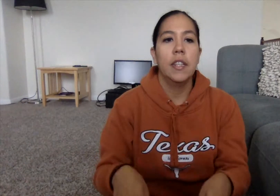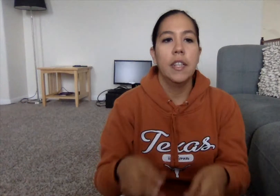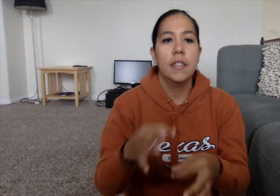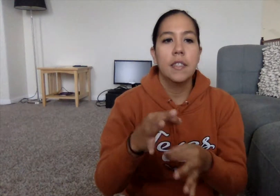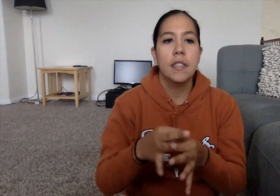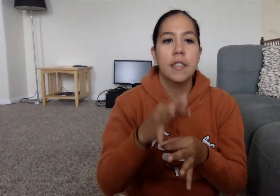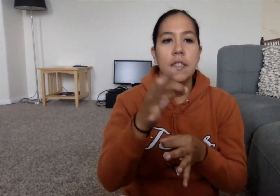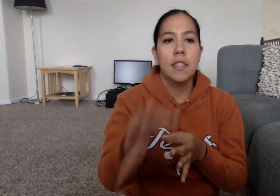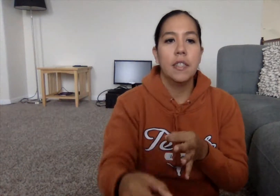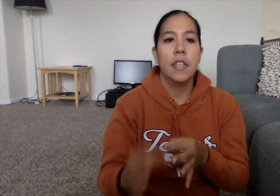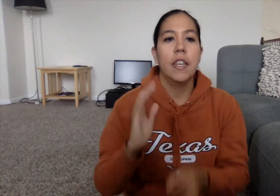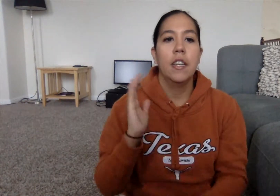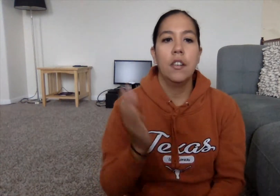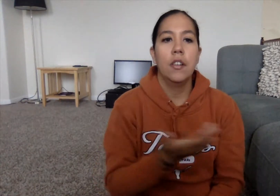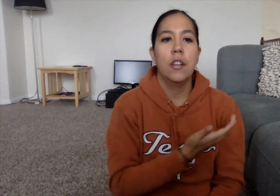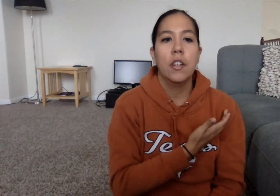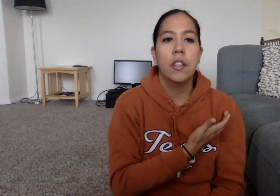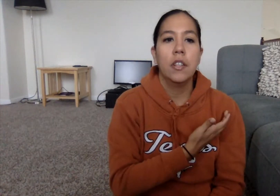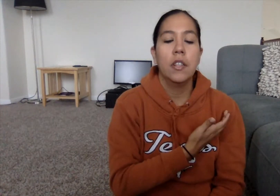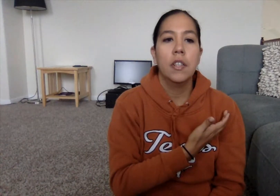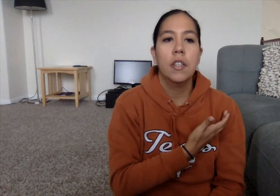let's delay our